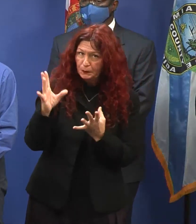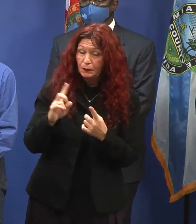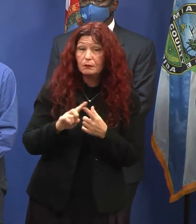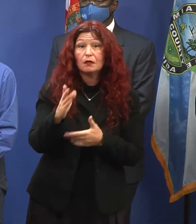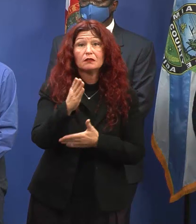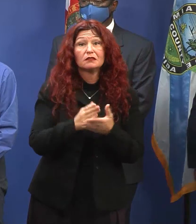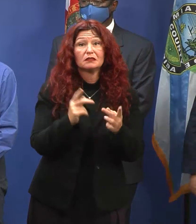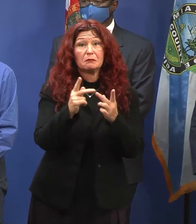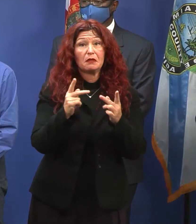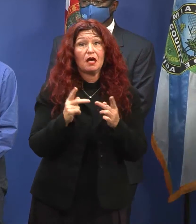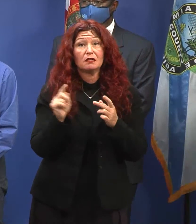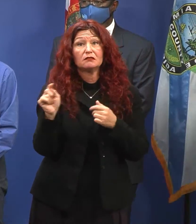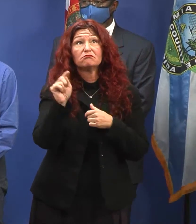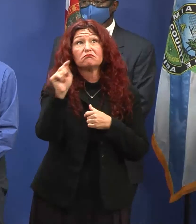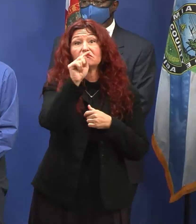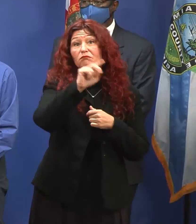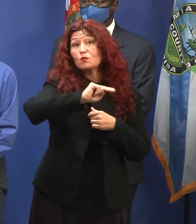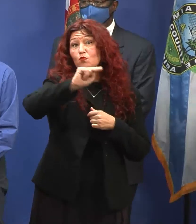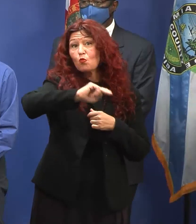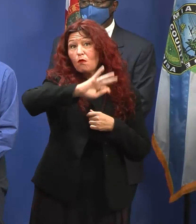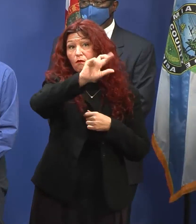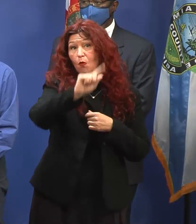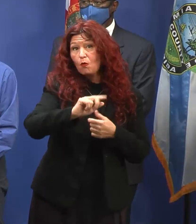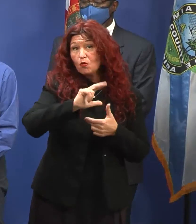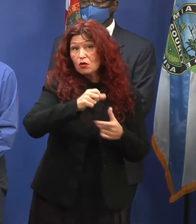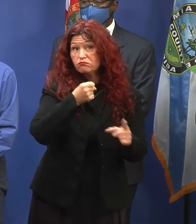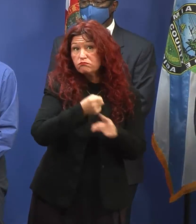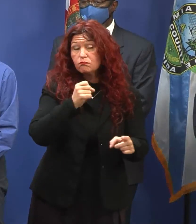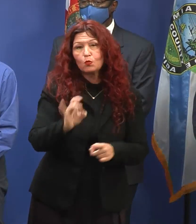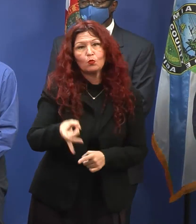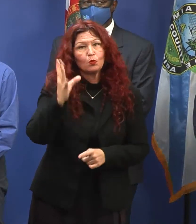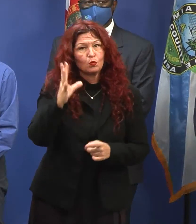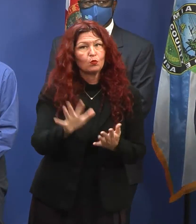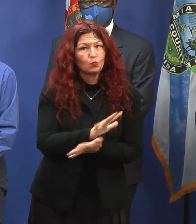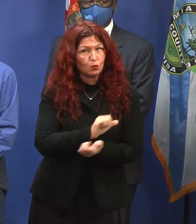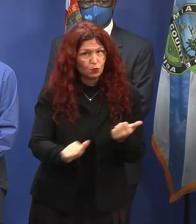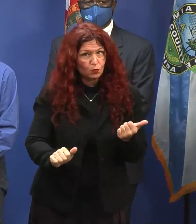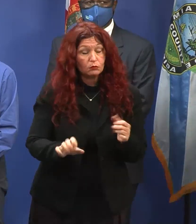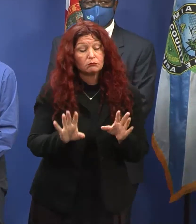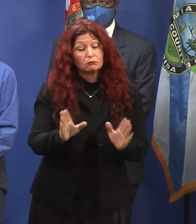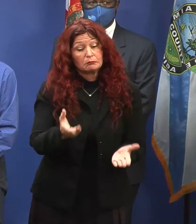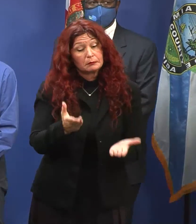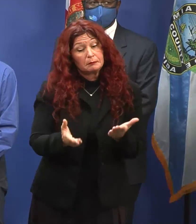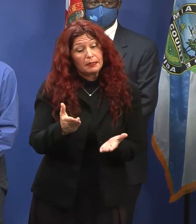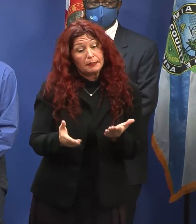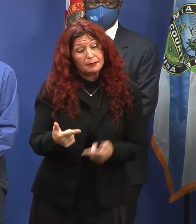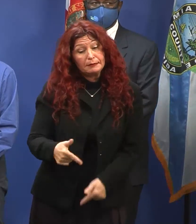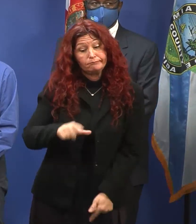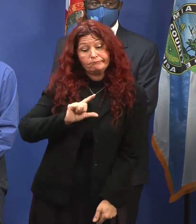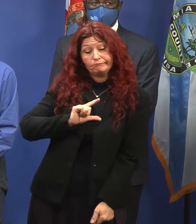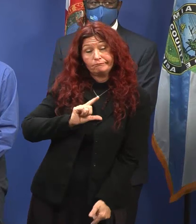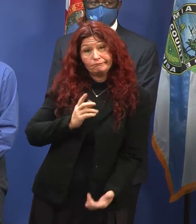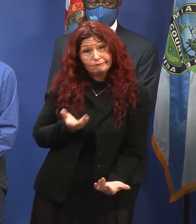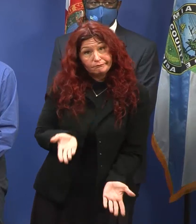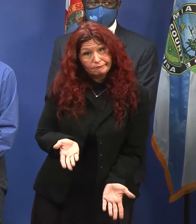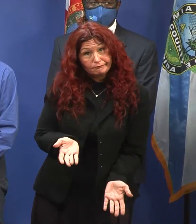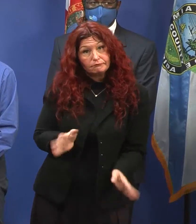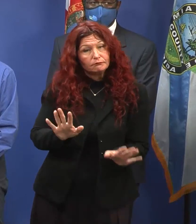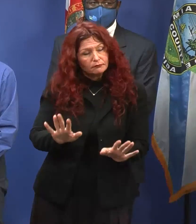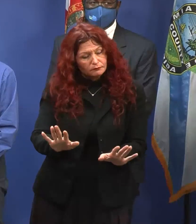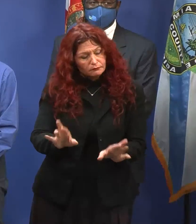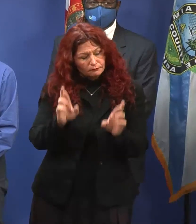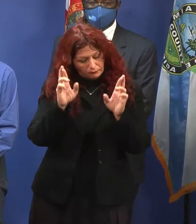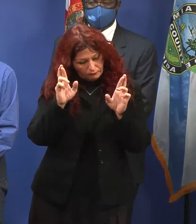And that could be us next time. So we need to be prepared. That's the most important thing.